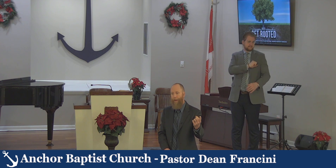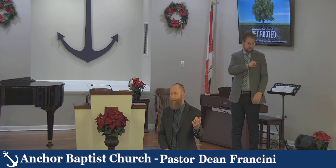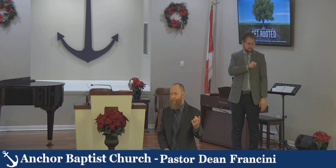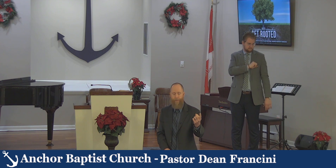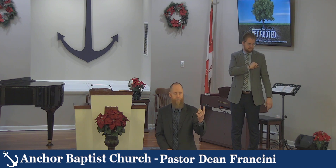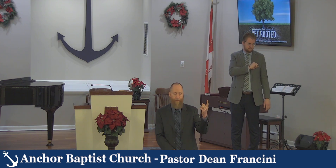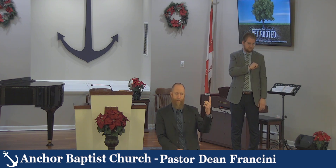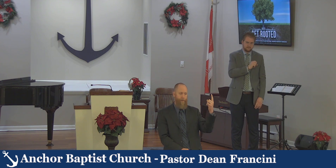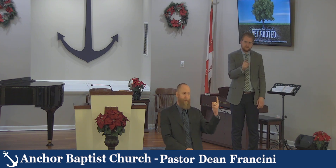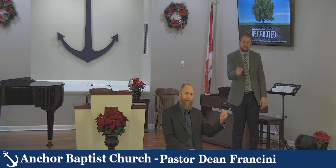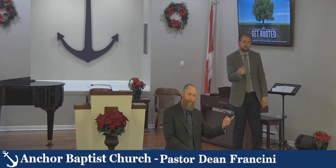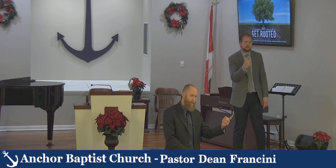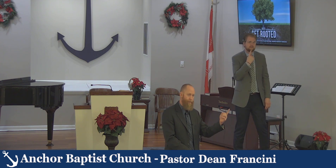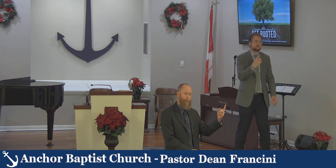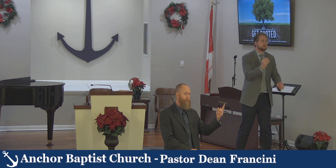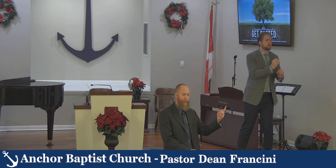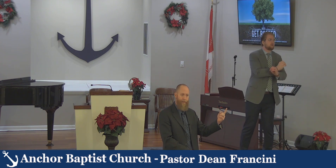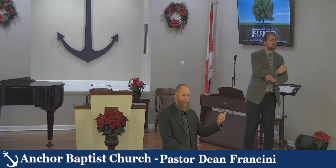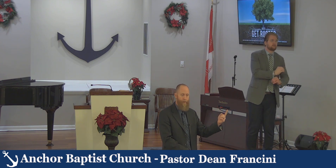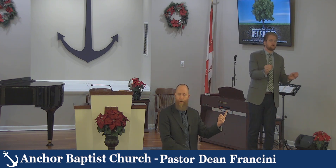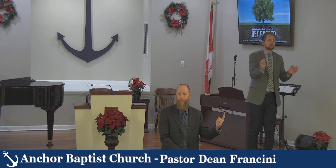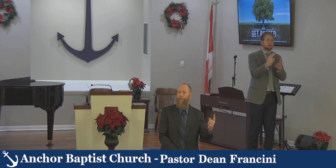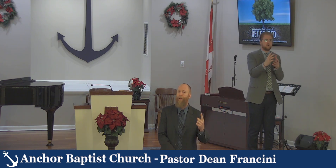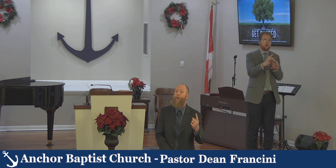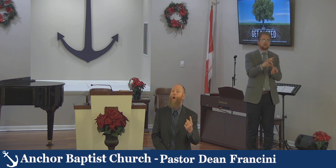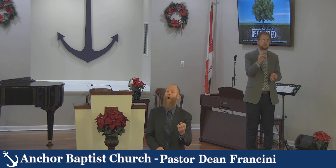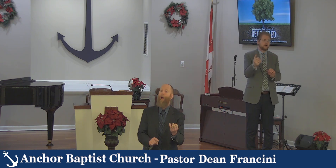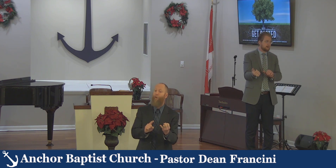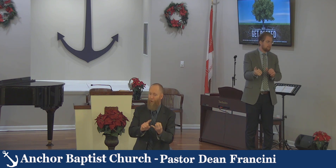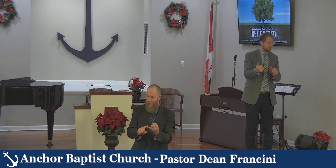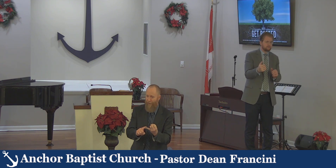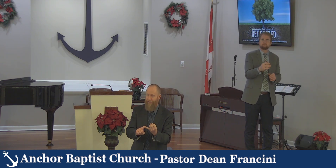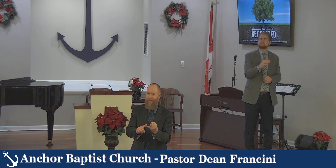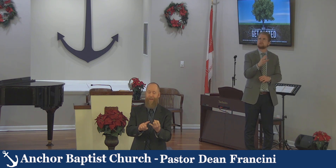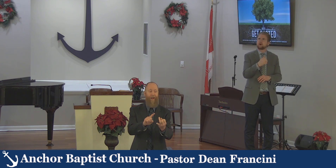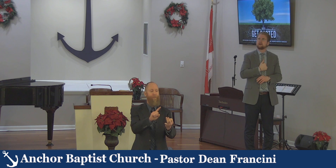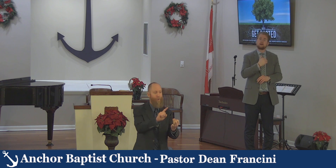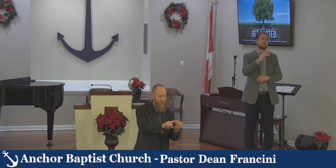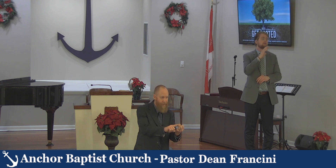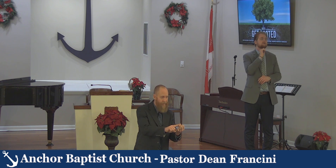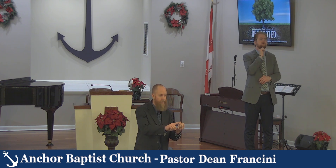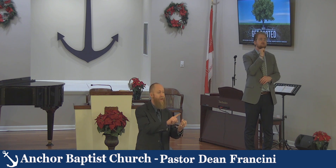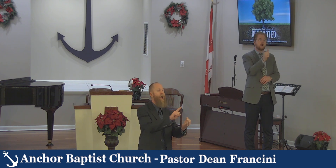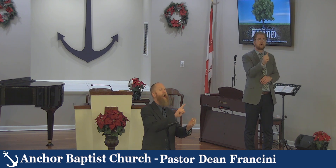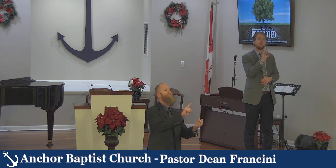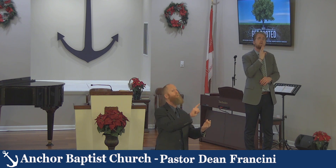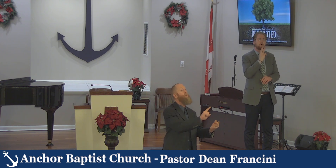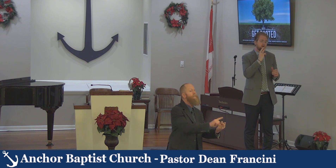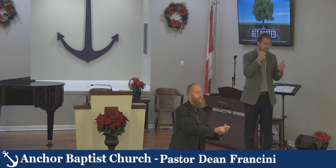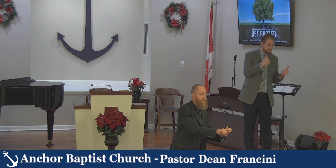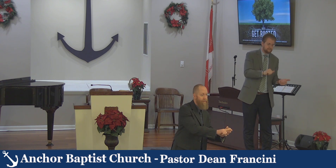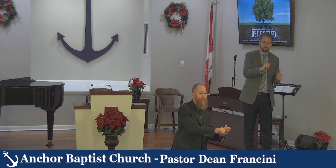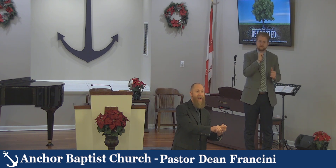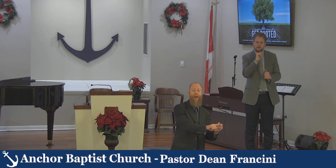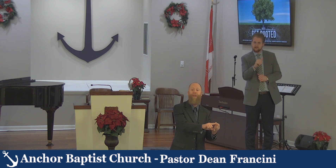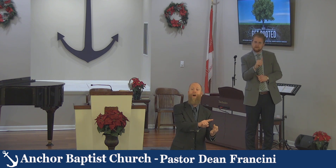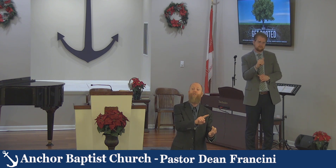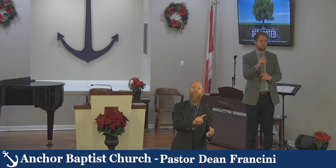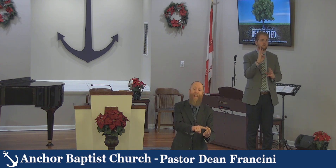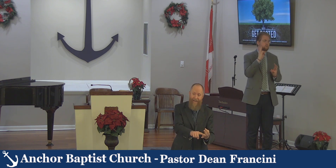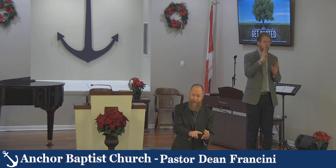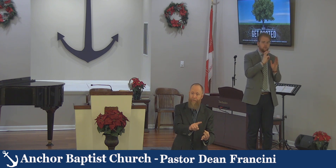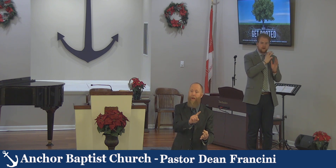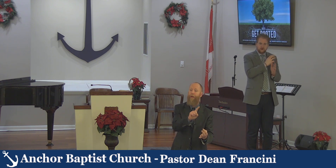water baptism. There's no Holy Spirit fruity thing that's going on. I've heard, I've trusted, I've believed. I'm